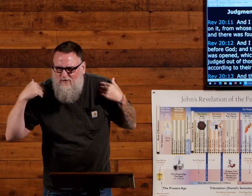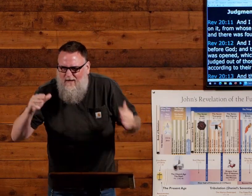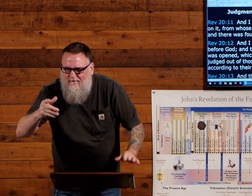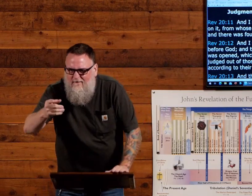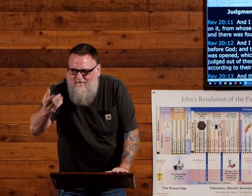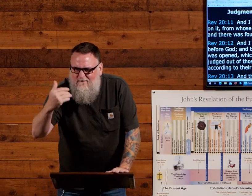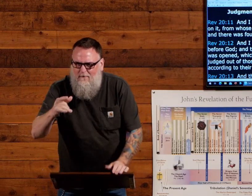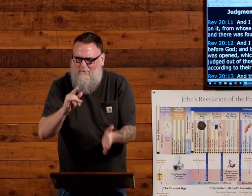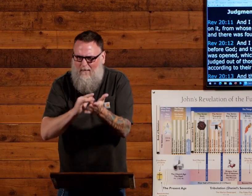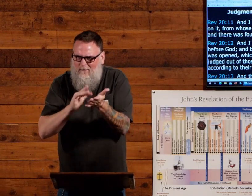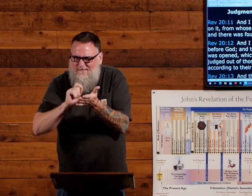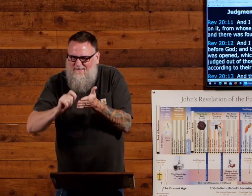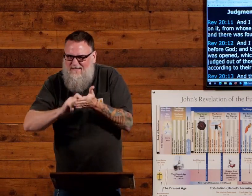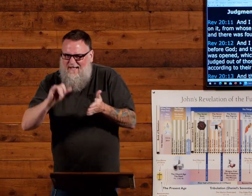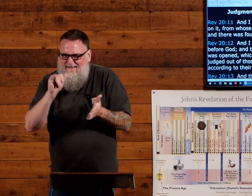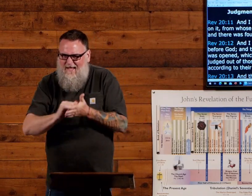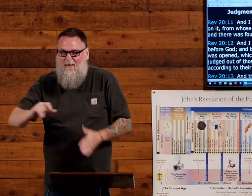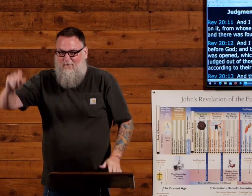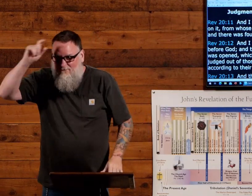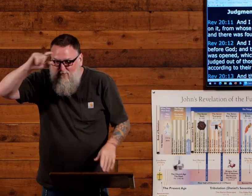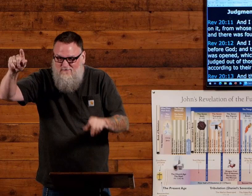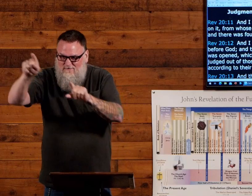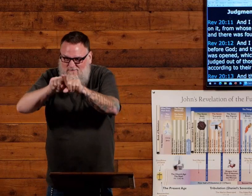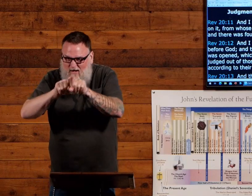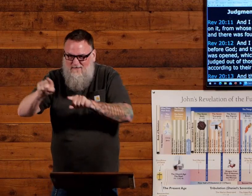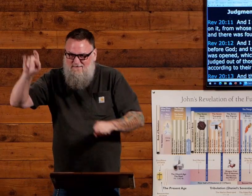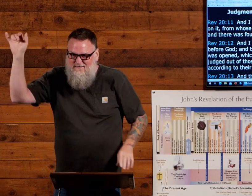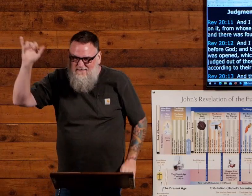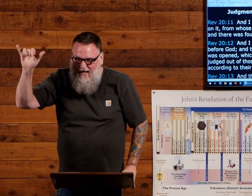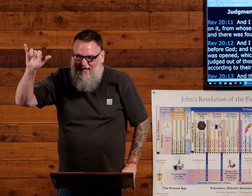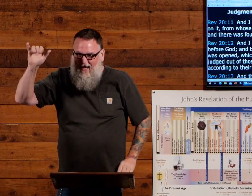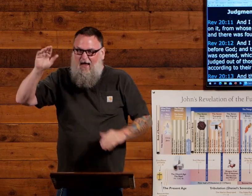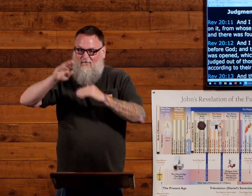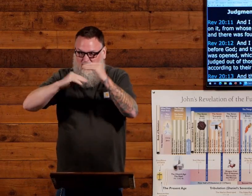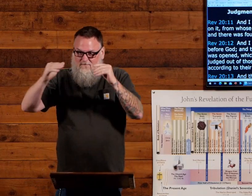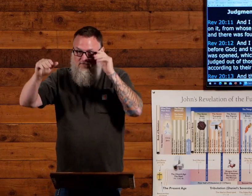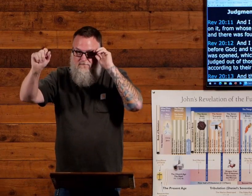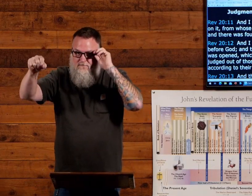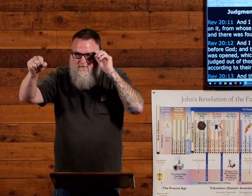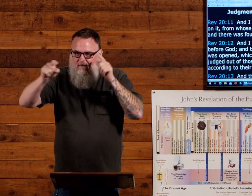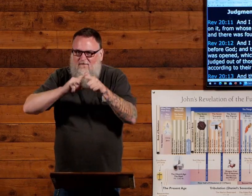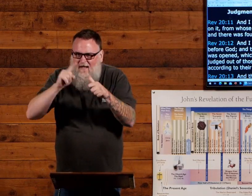Angelina, the Bible says that the moon, the sun, the stars.